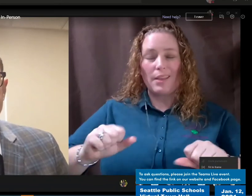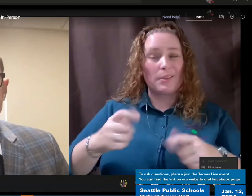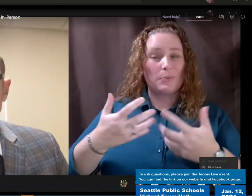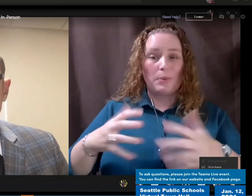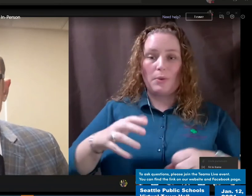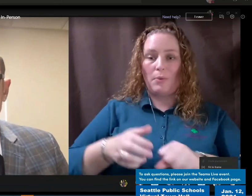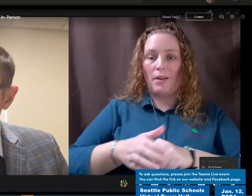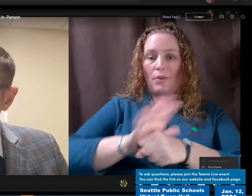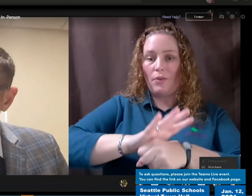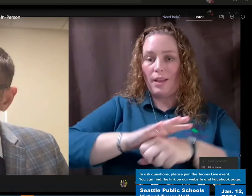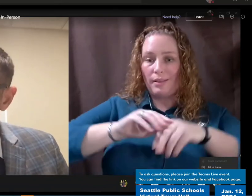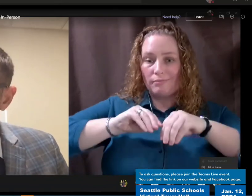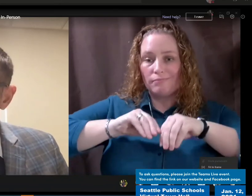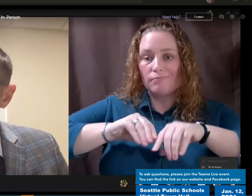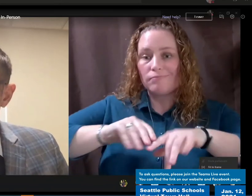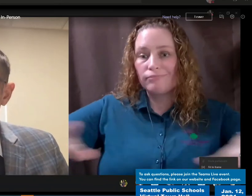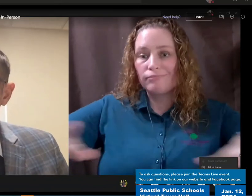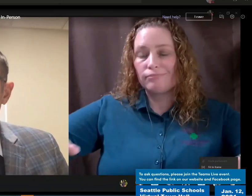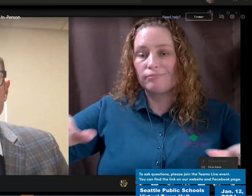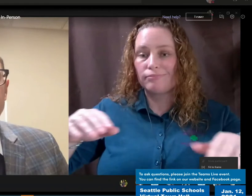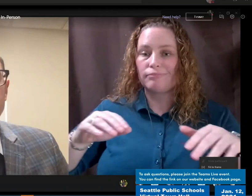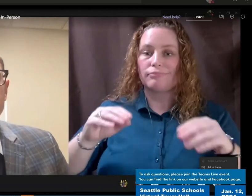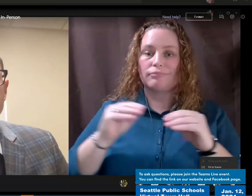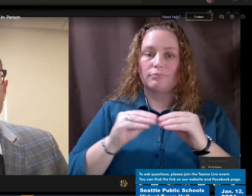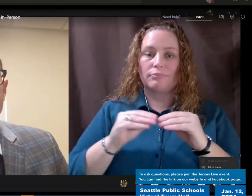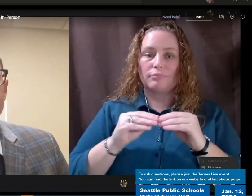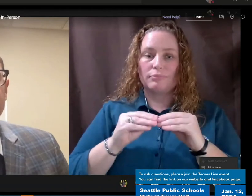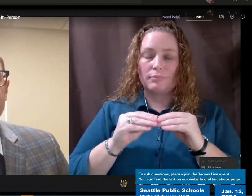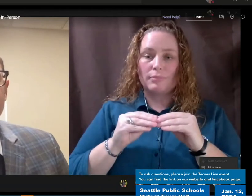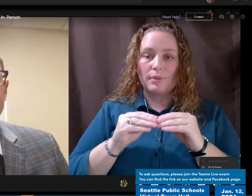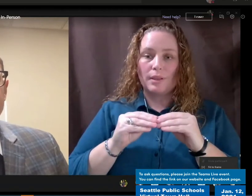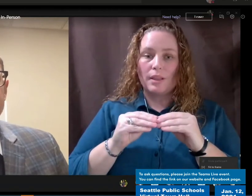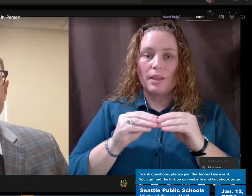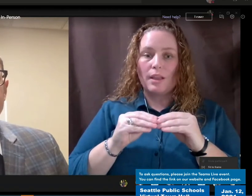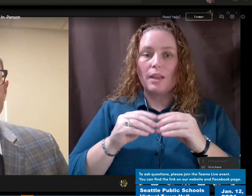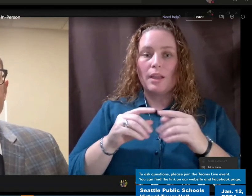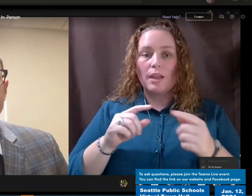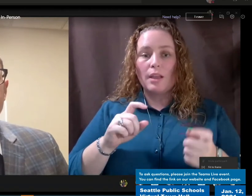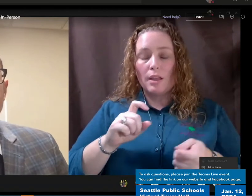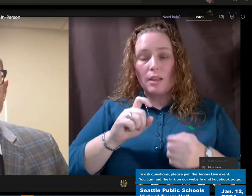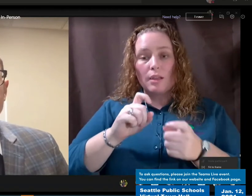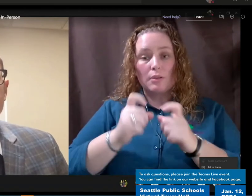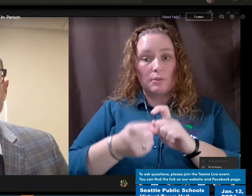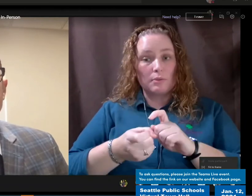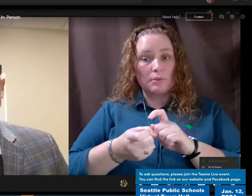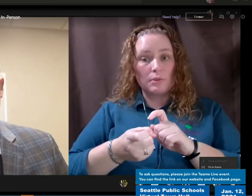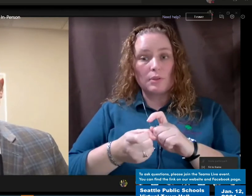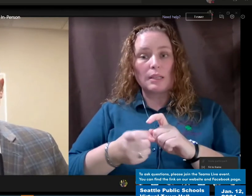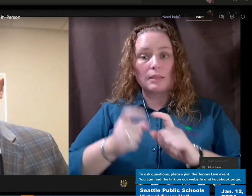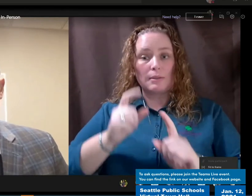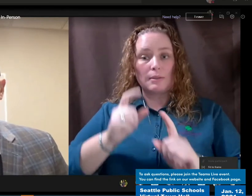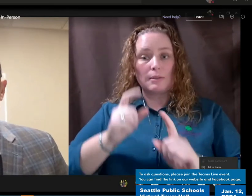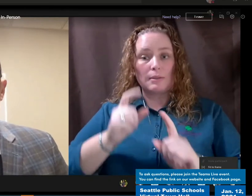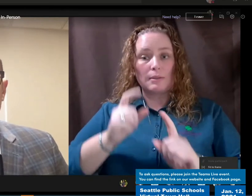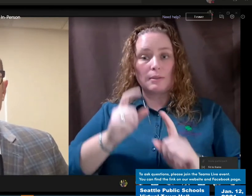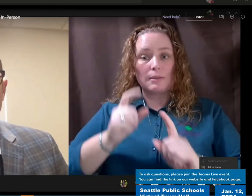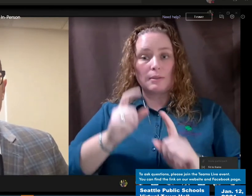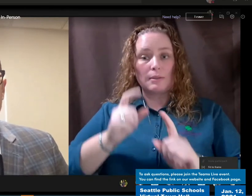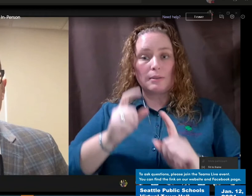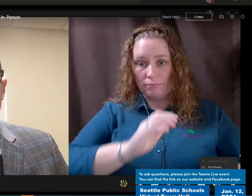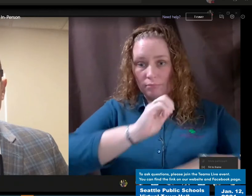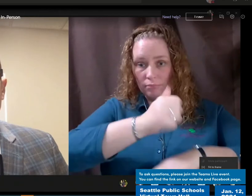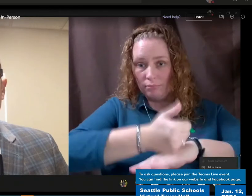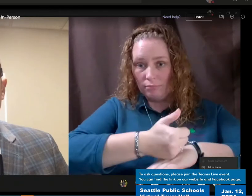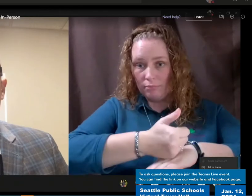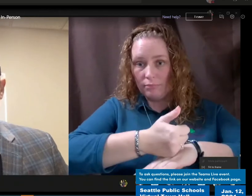COVID-19. As we switch and we have those particular protocols in place, which includes not only the